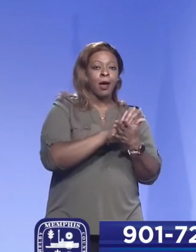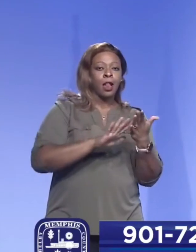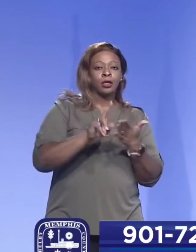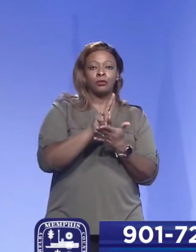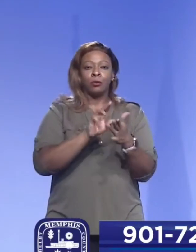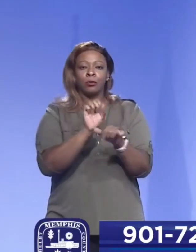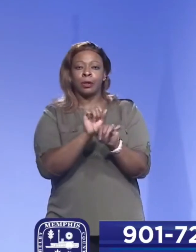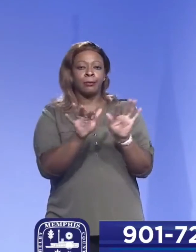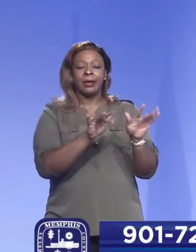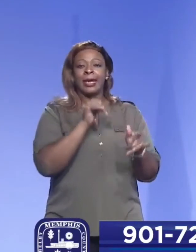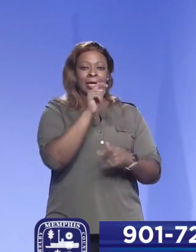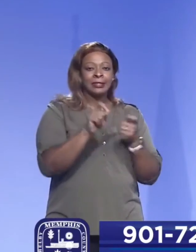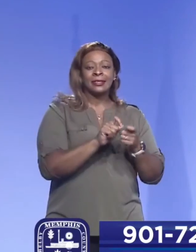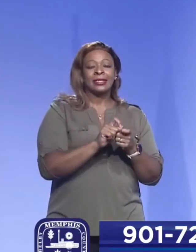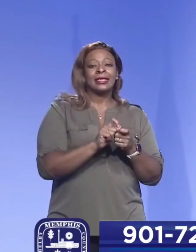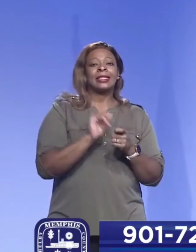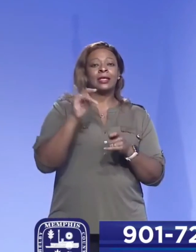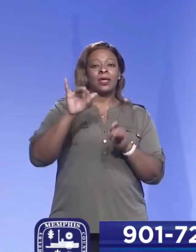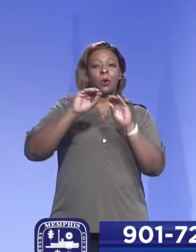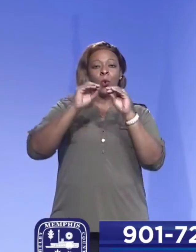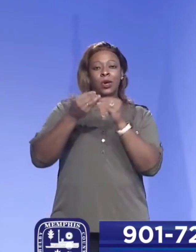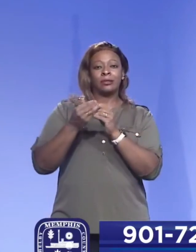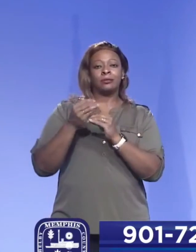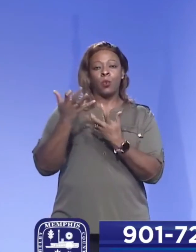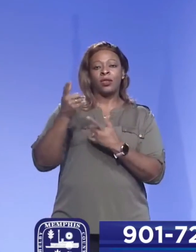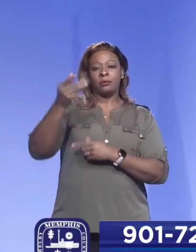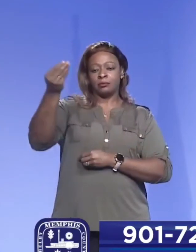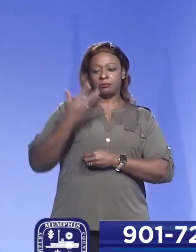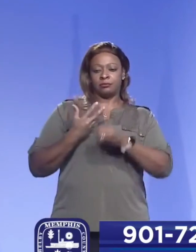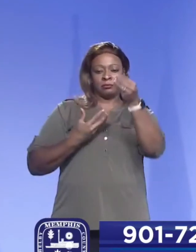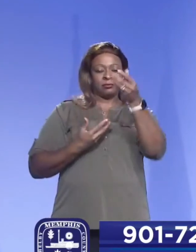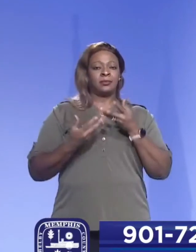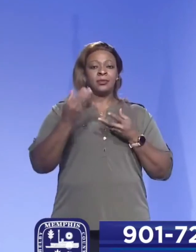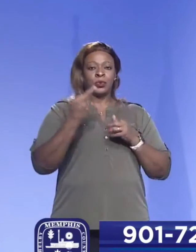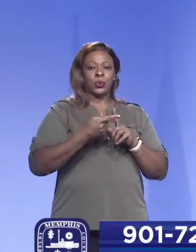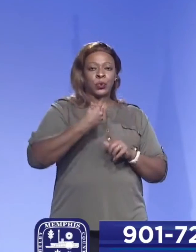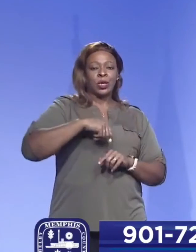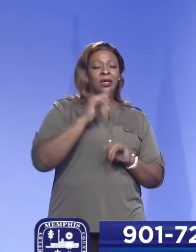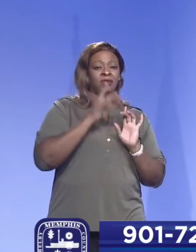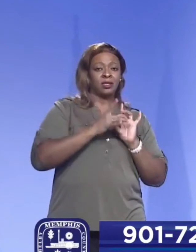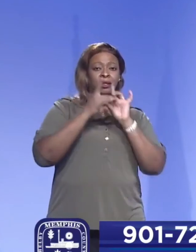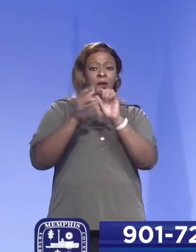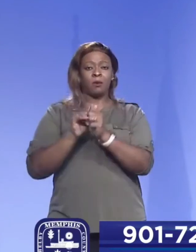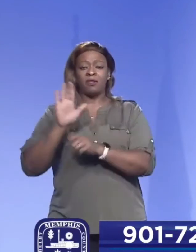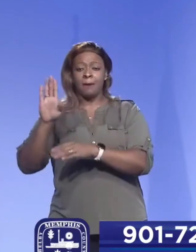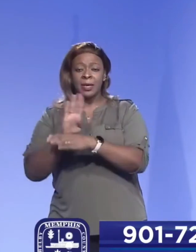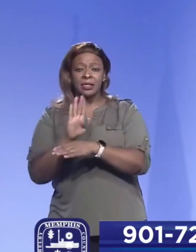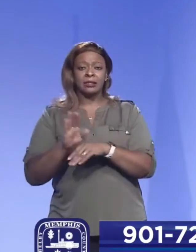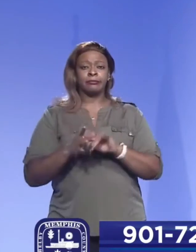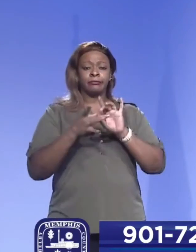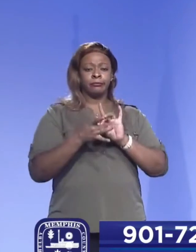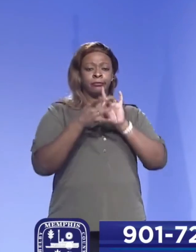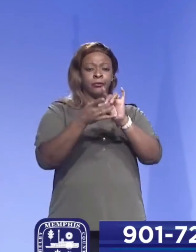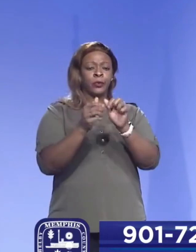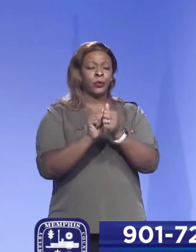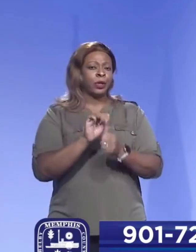need the assistance of organizations to report cases associated with them, whether that's a business,